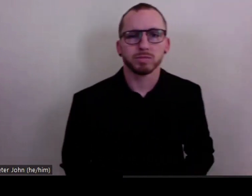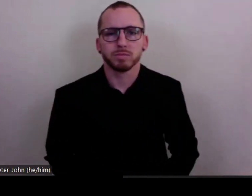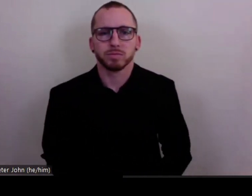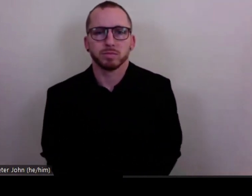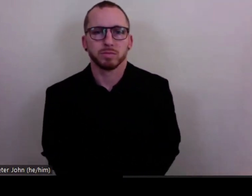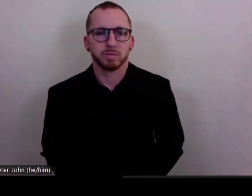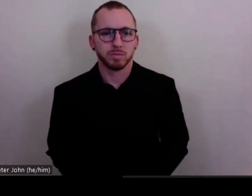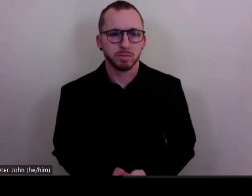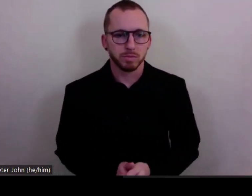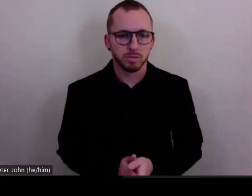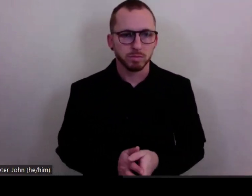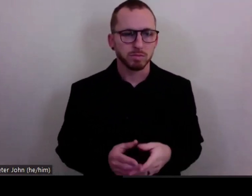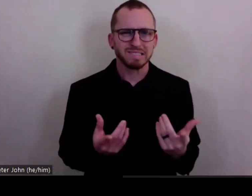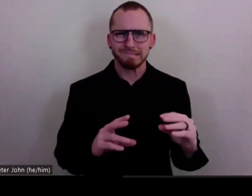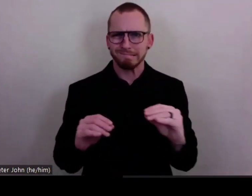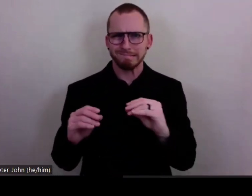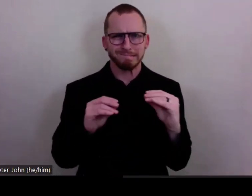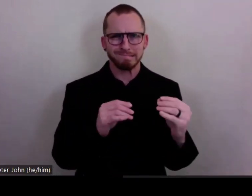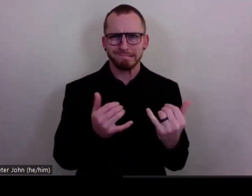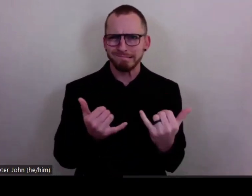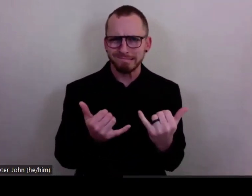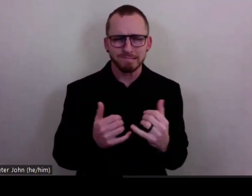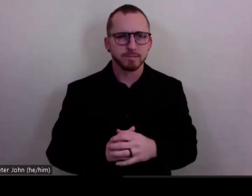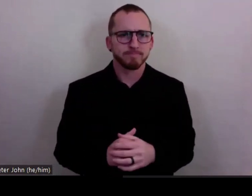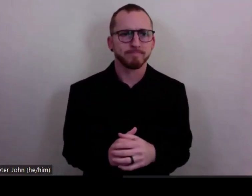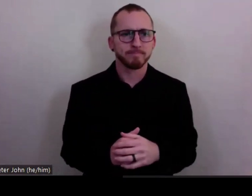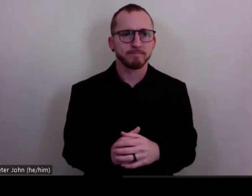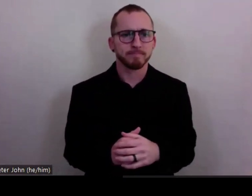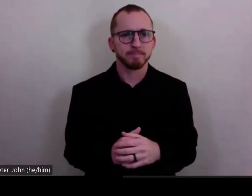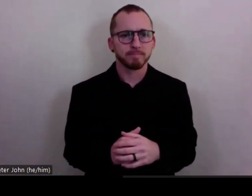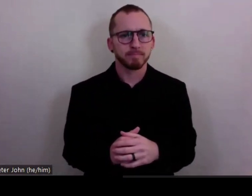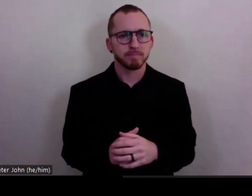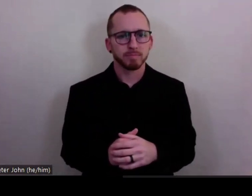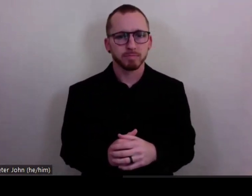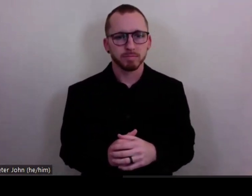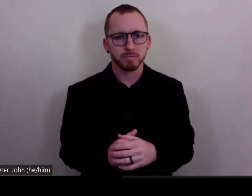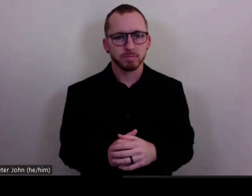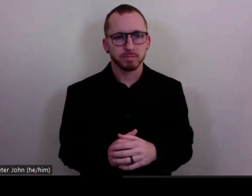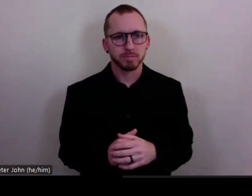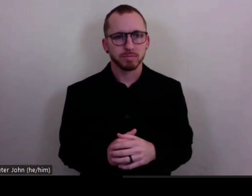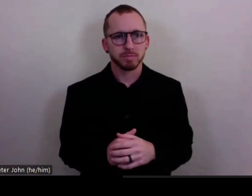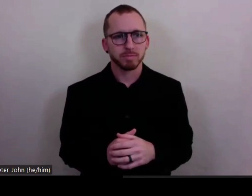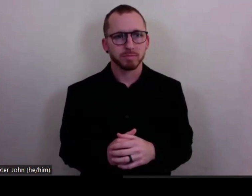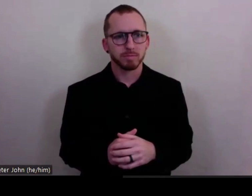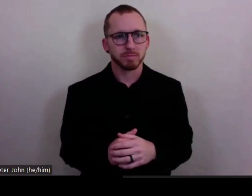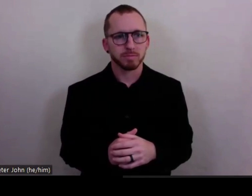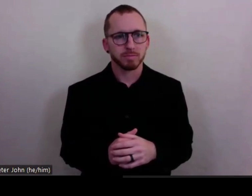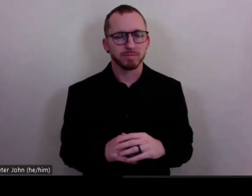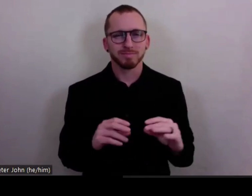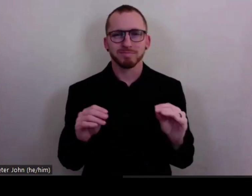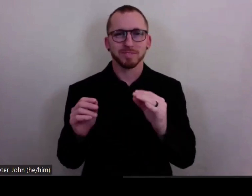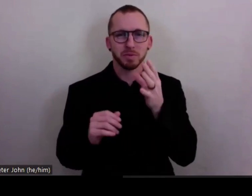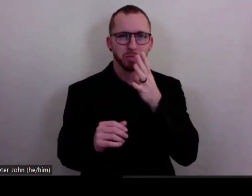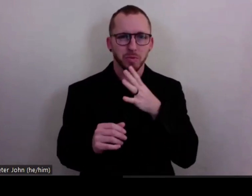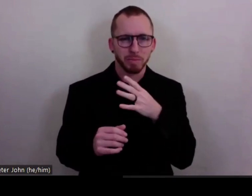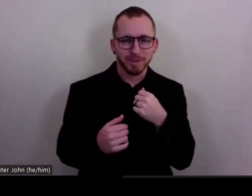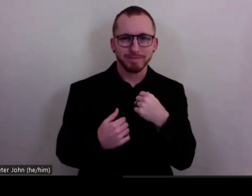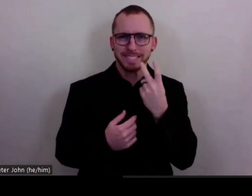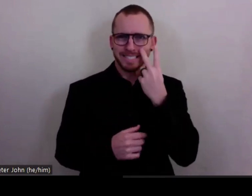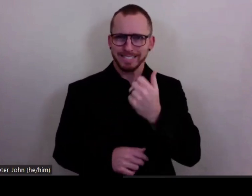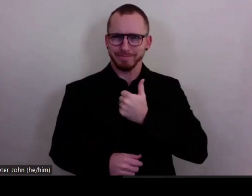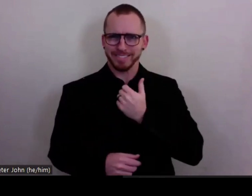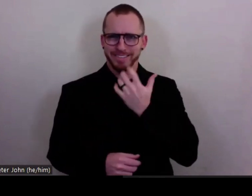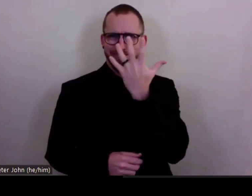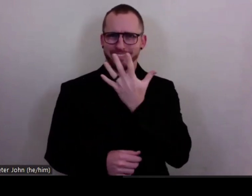So can we pull this down? I think it's just weird to see my face up there as I'm talking. Feels kind of